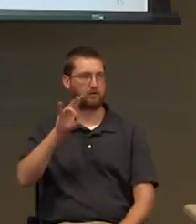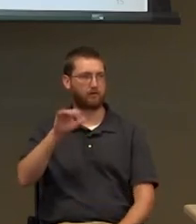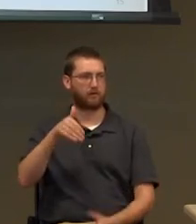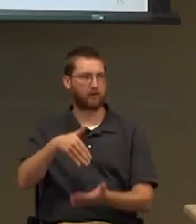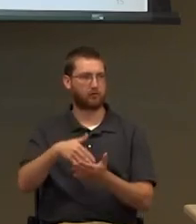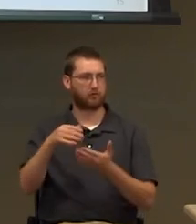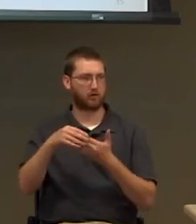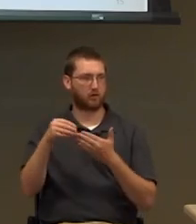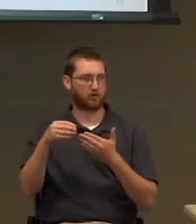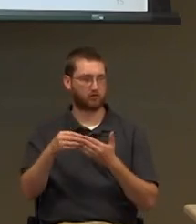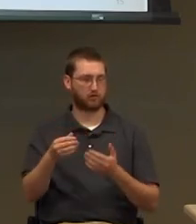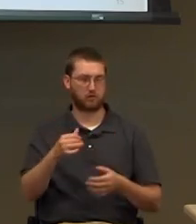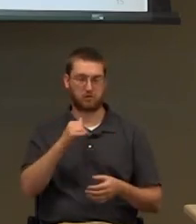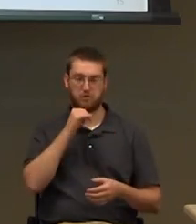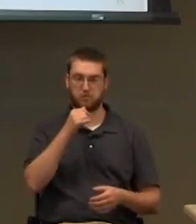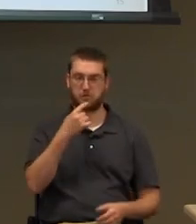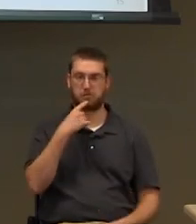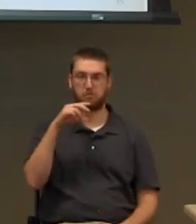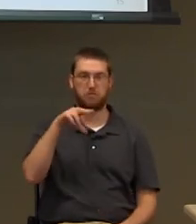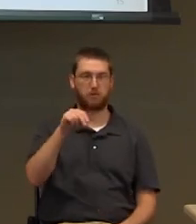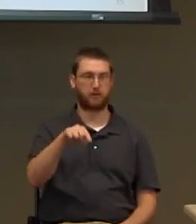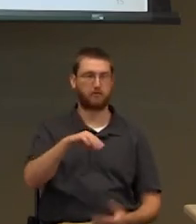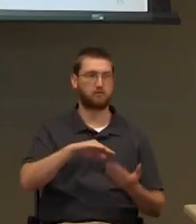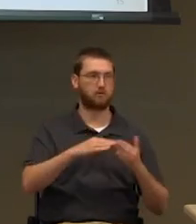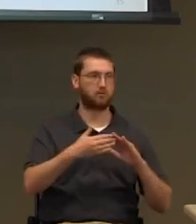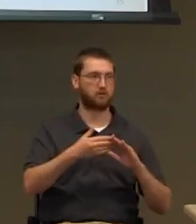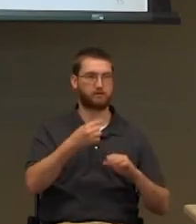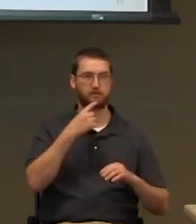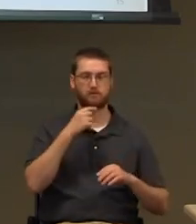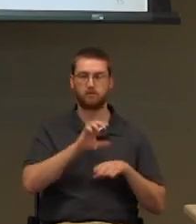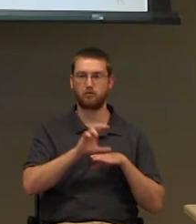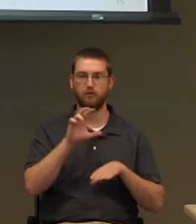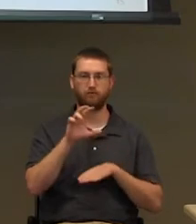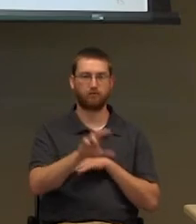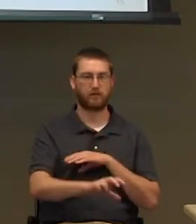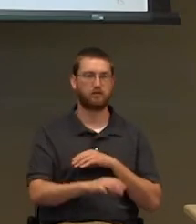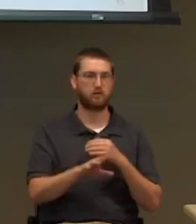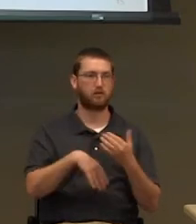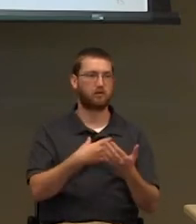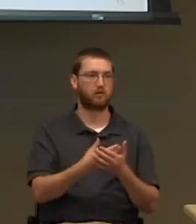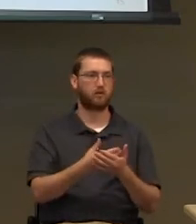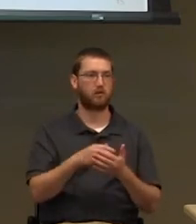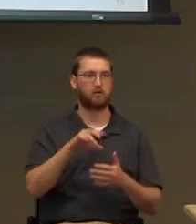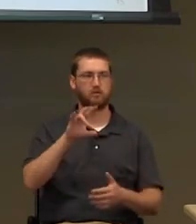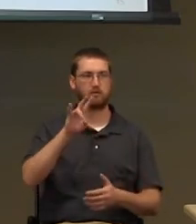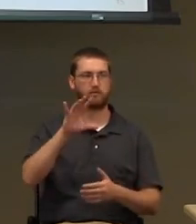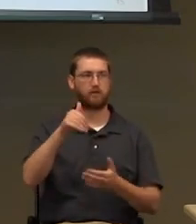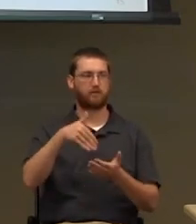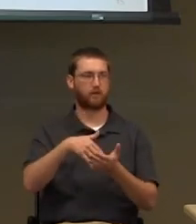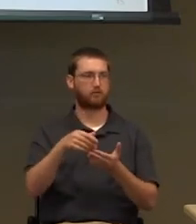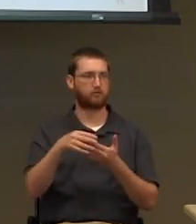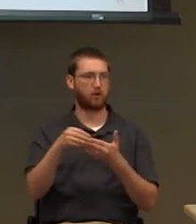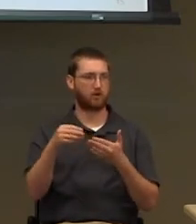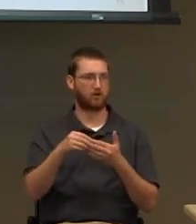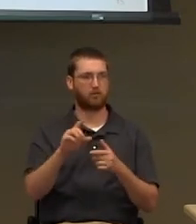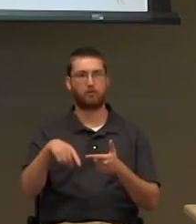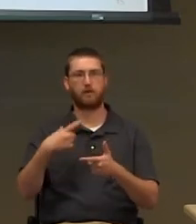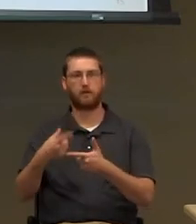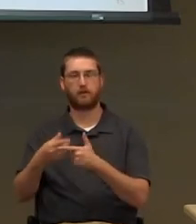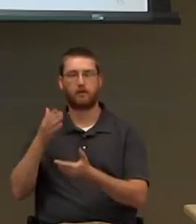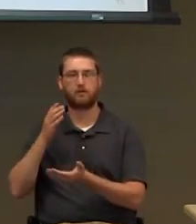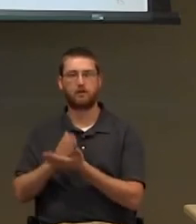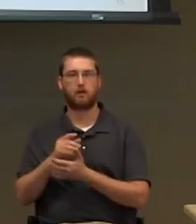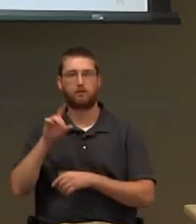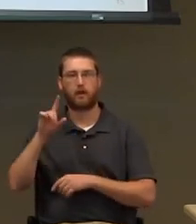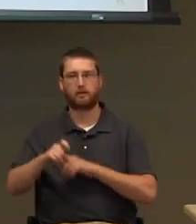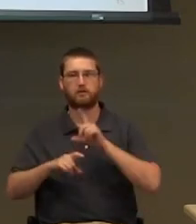I don't object to this community saying all we should be investing in economic development is $75,000, but then stop asking